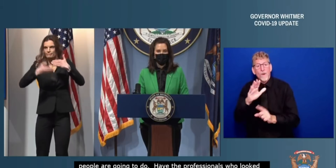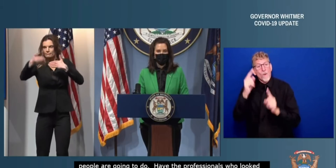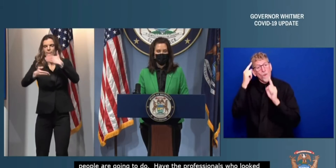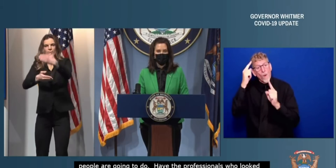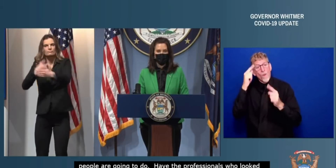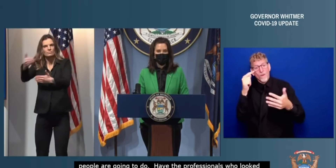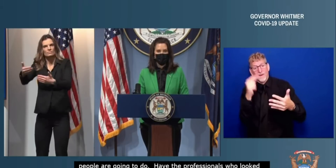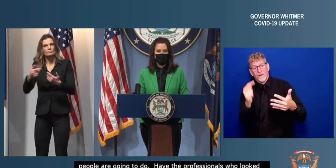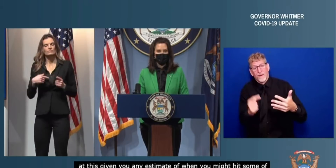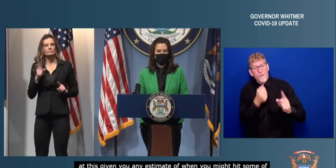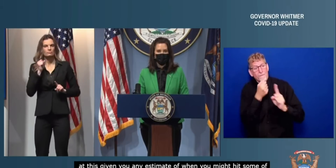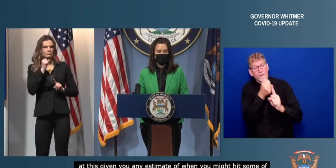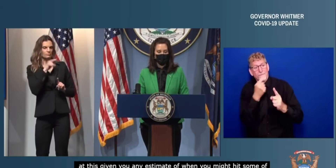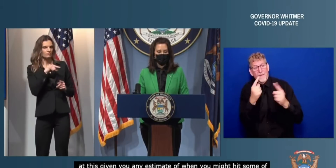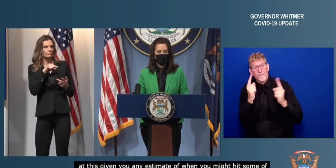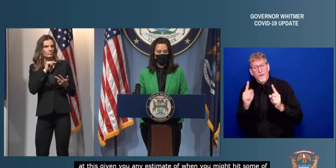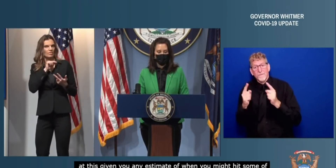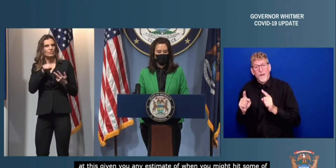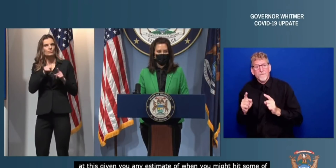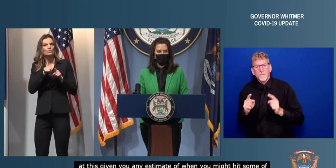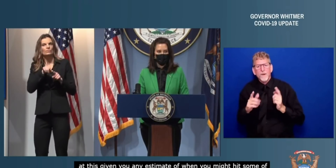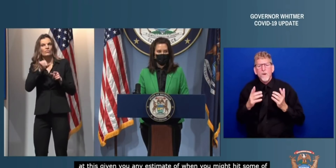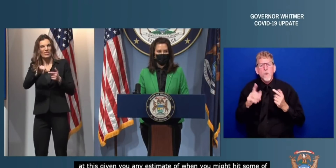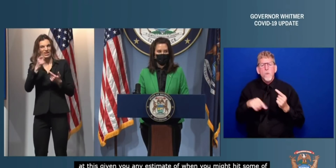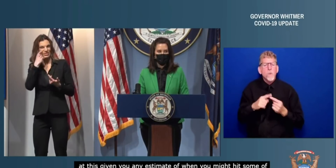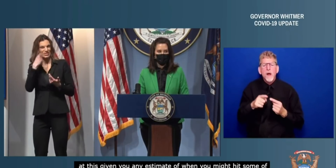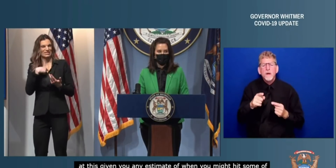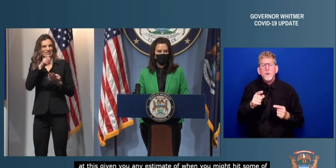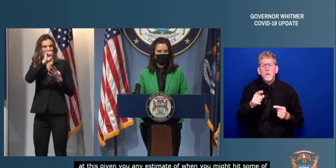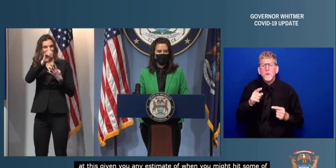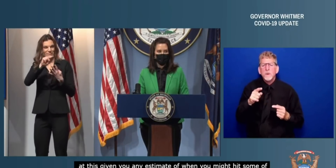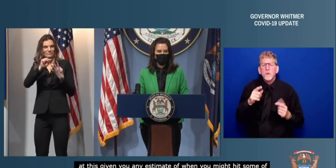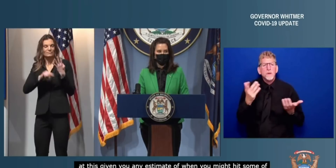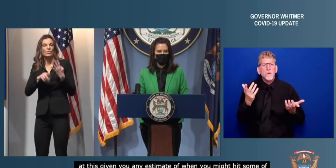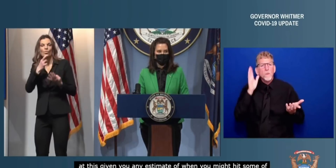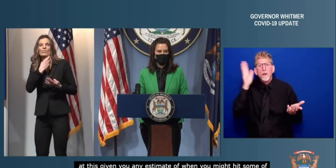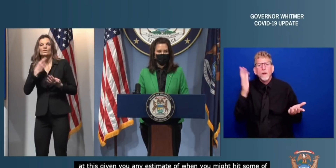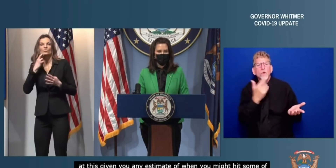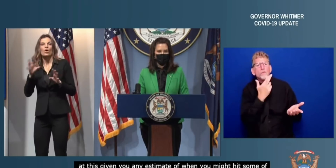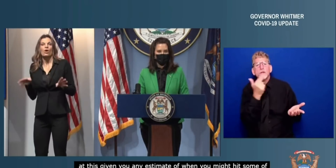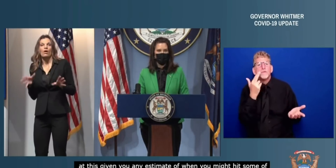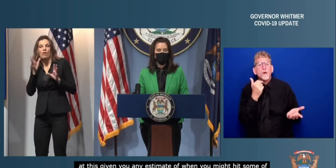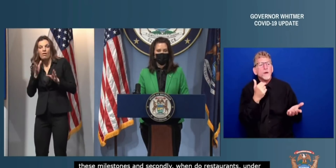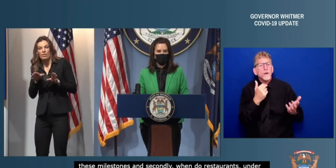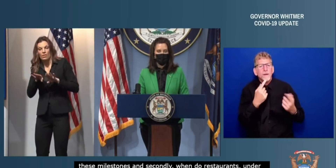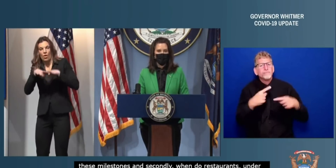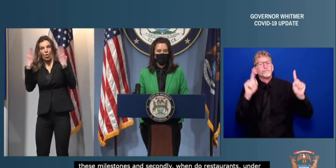do restaurants, under which of these numbers do restaurants go back to full capacity?